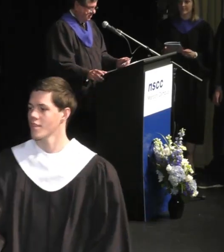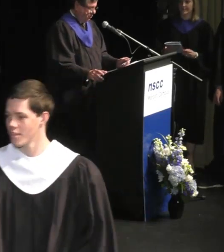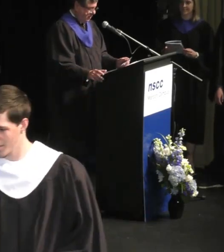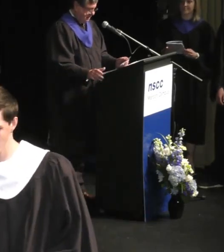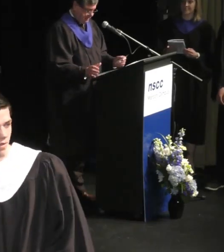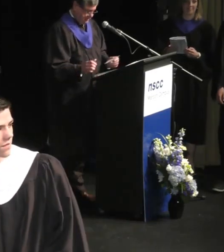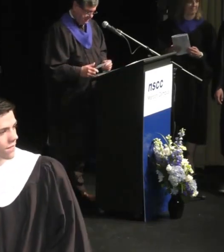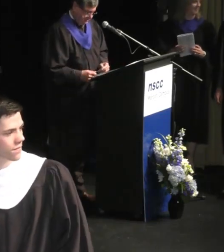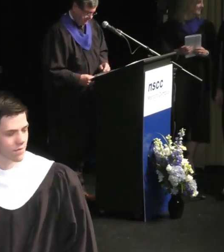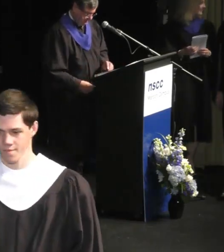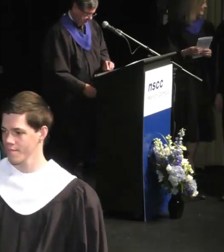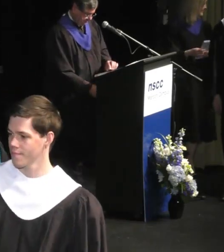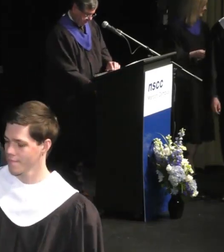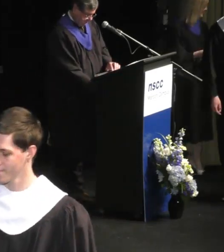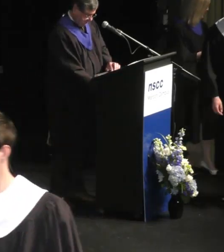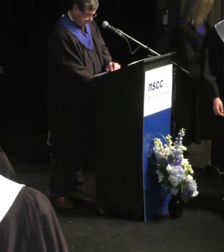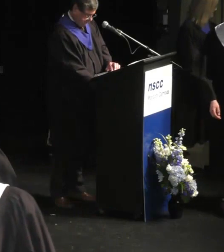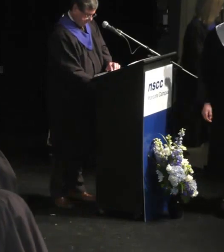Keegan Wynn.